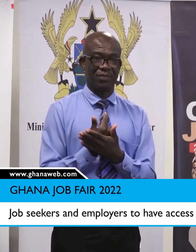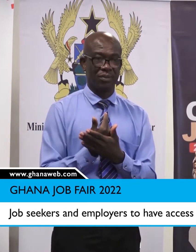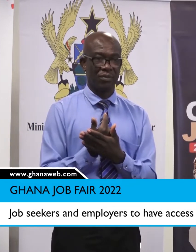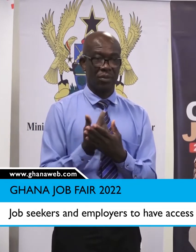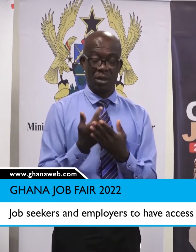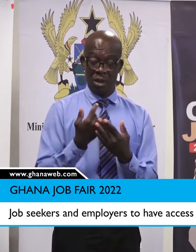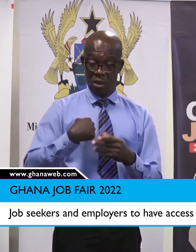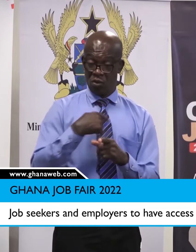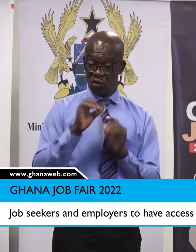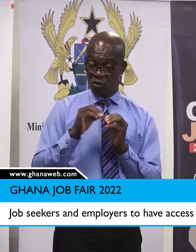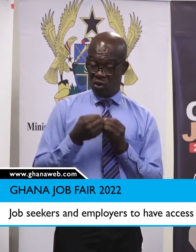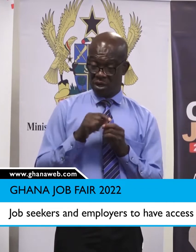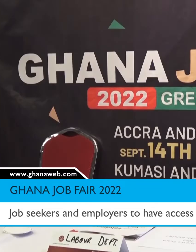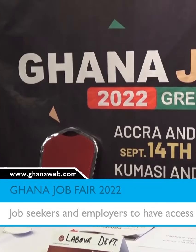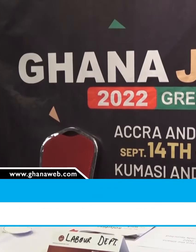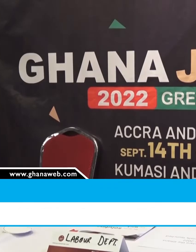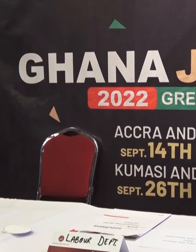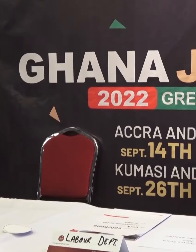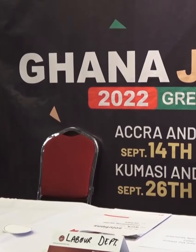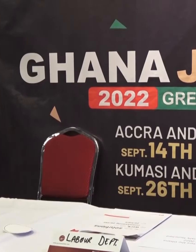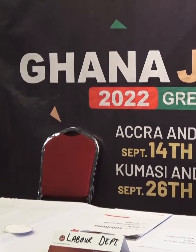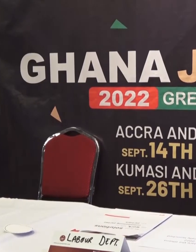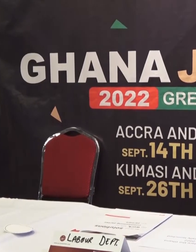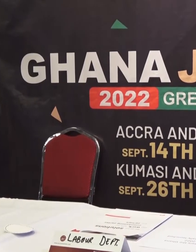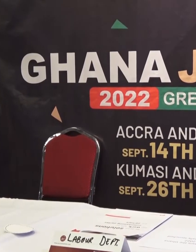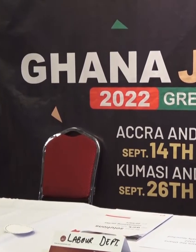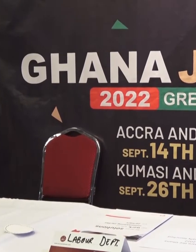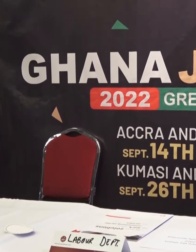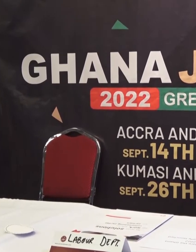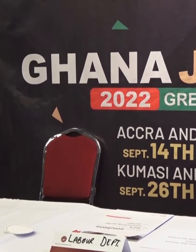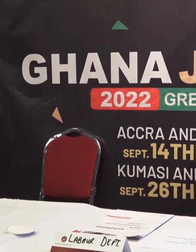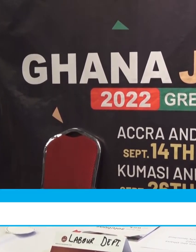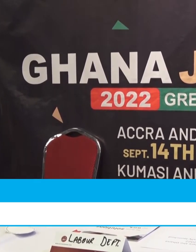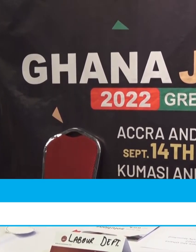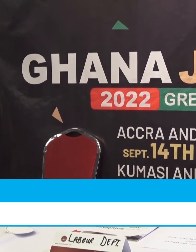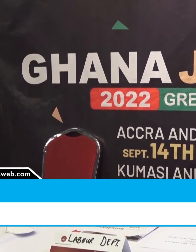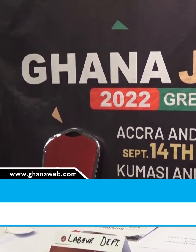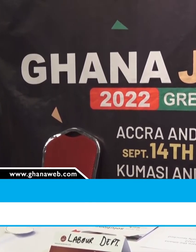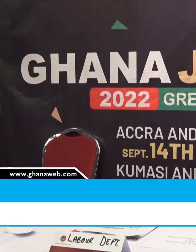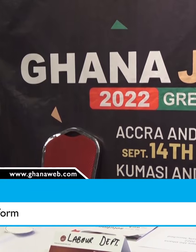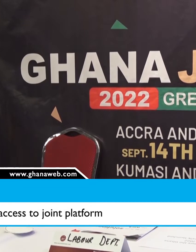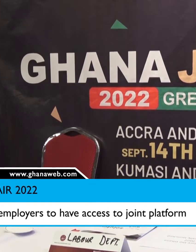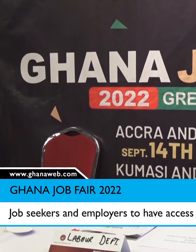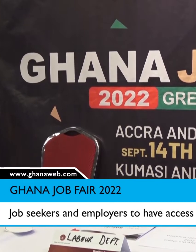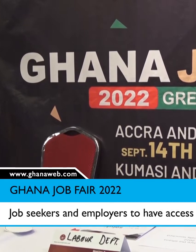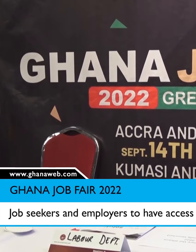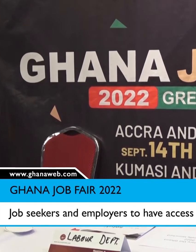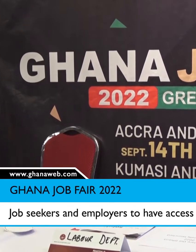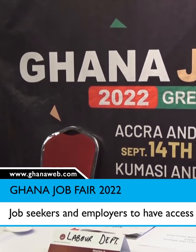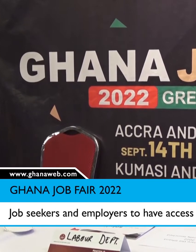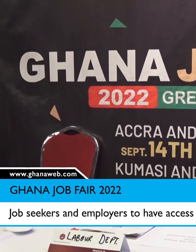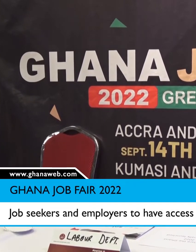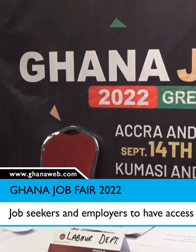We are organizing this year's Ghana Job Fair in four locations: Accra, Sunyani concurrently, and then again Kumasi and